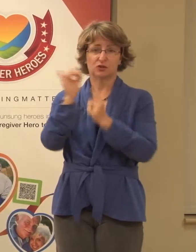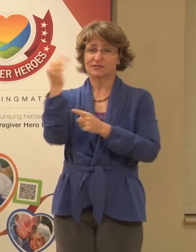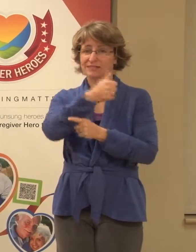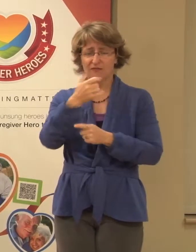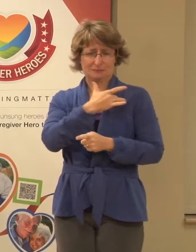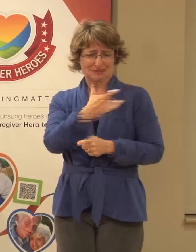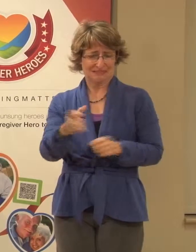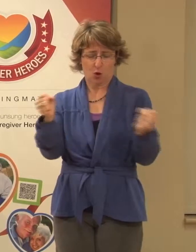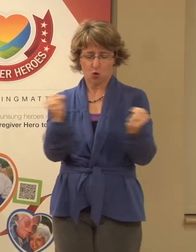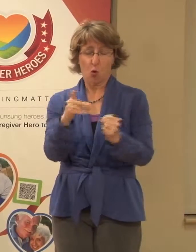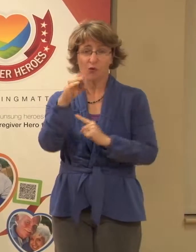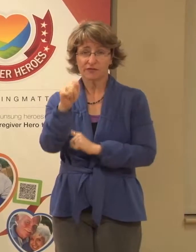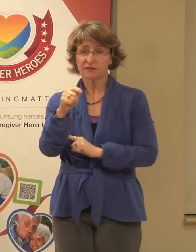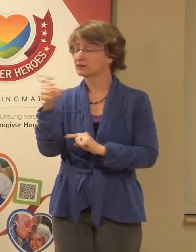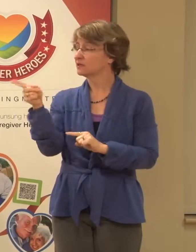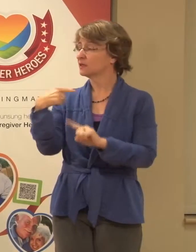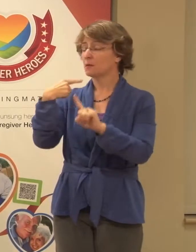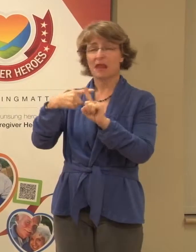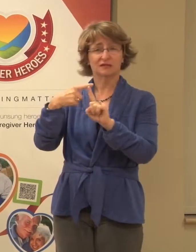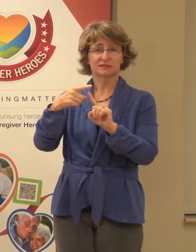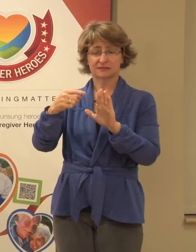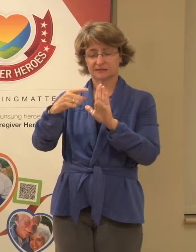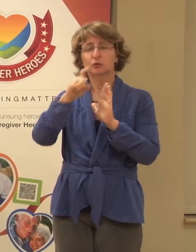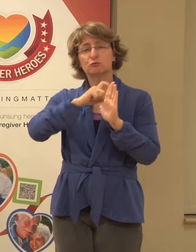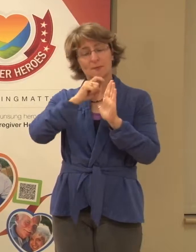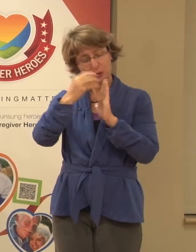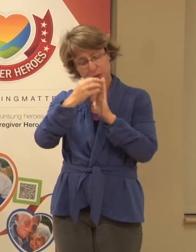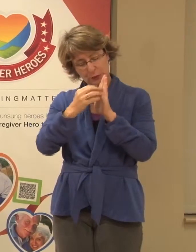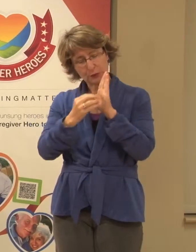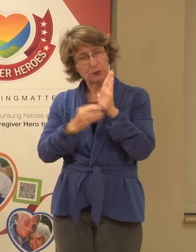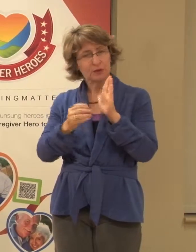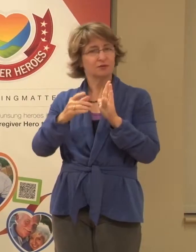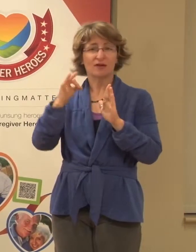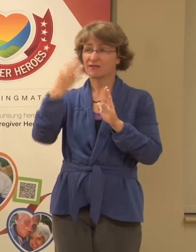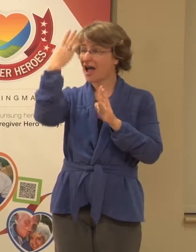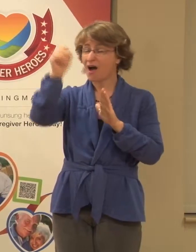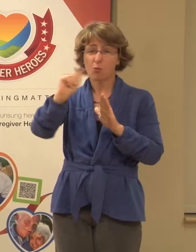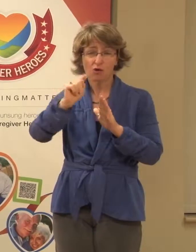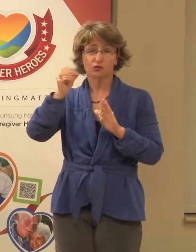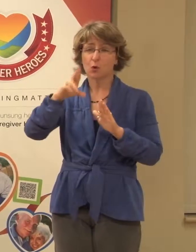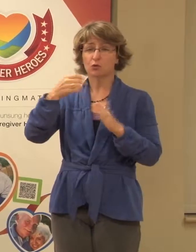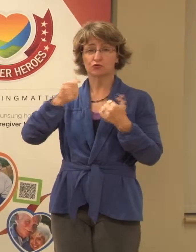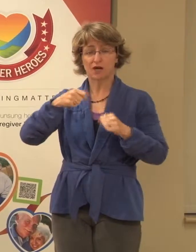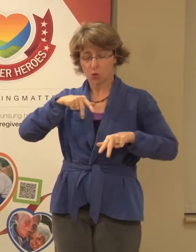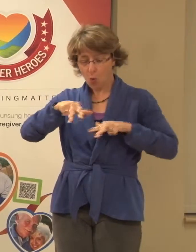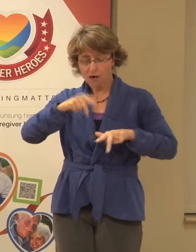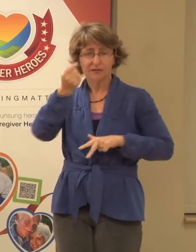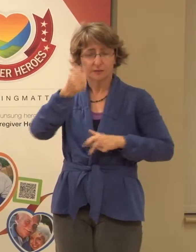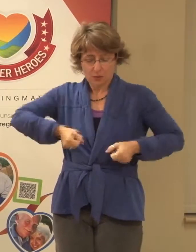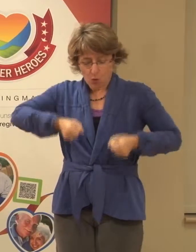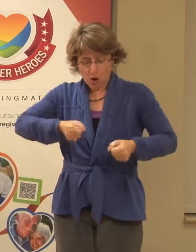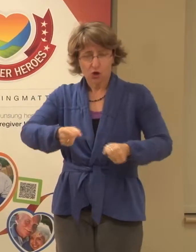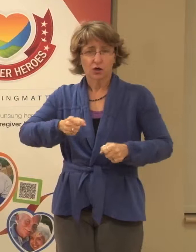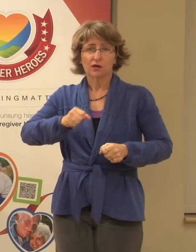got cold feet. And also you don't slip. So when you're going to the washroom, or when you're trying to walk a little bit with your walker,